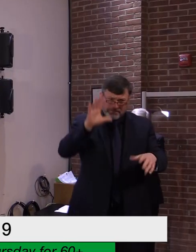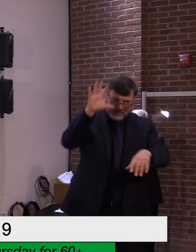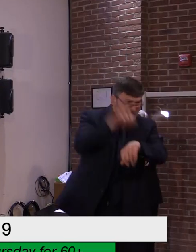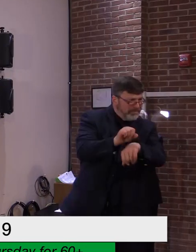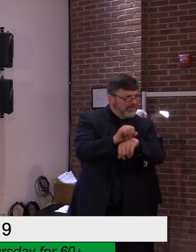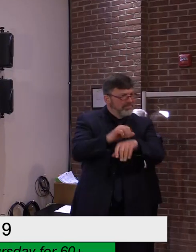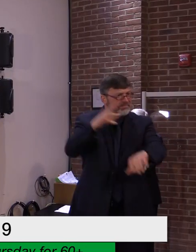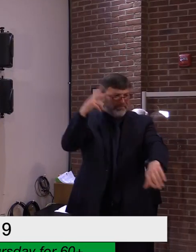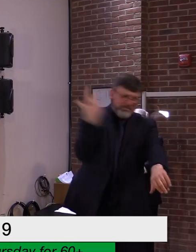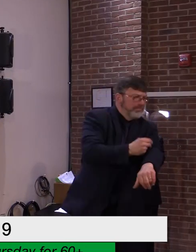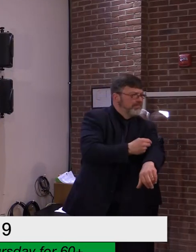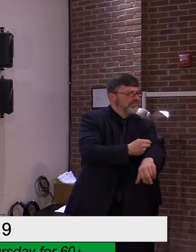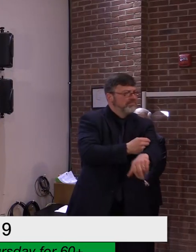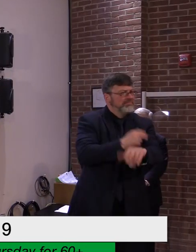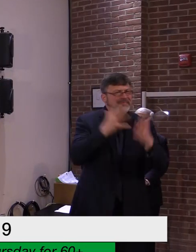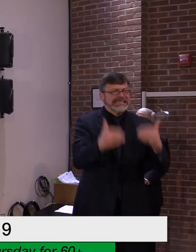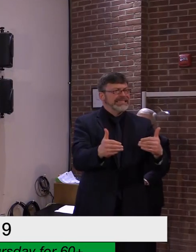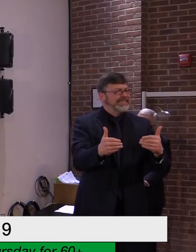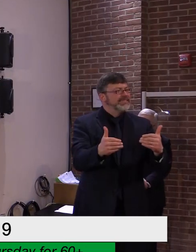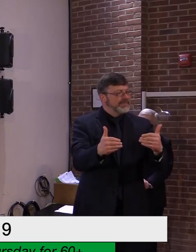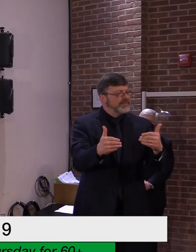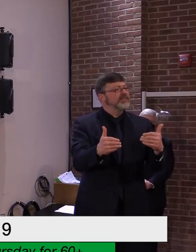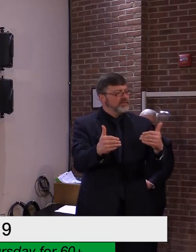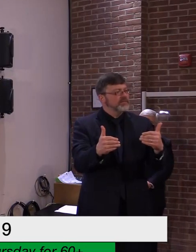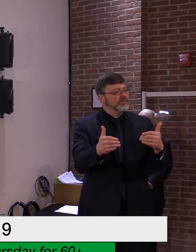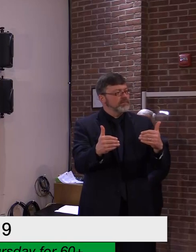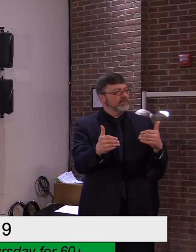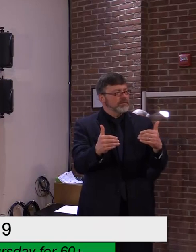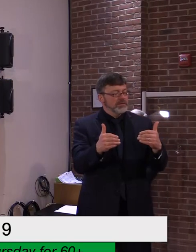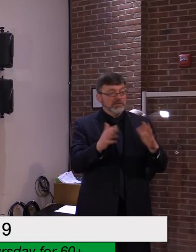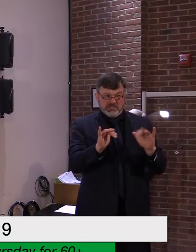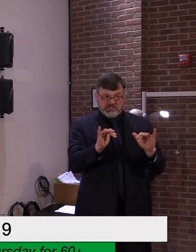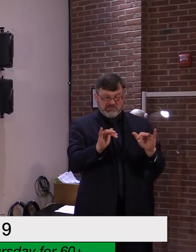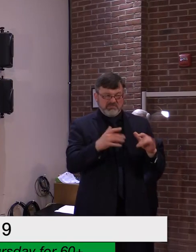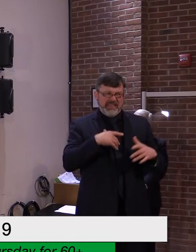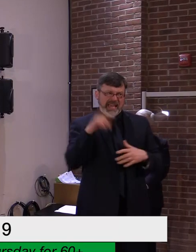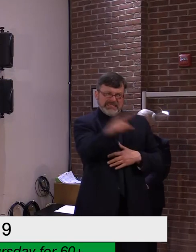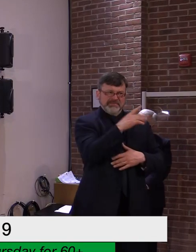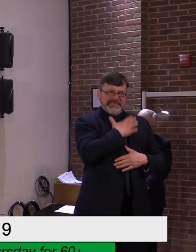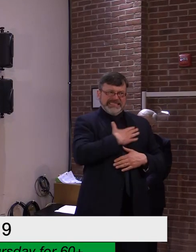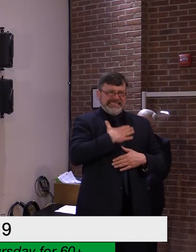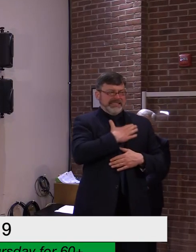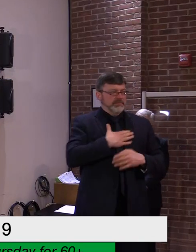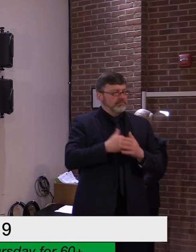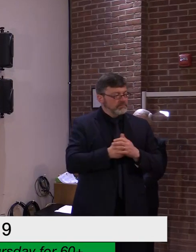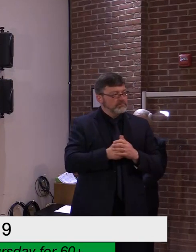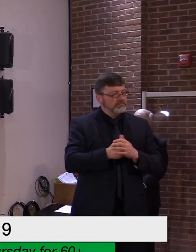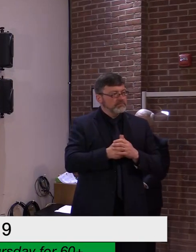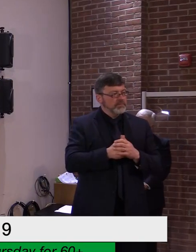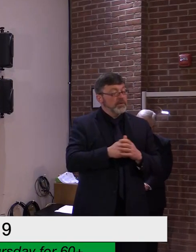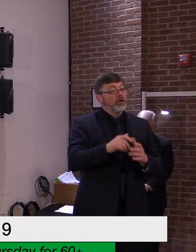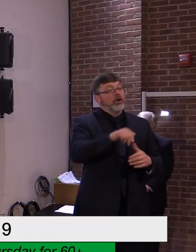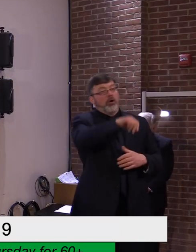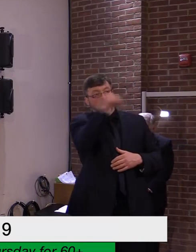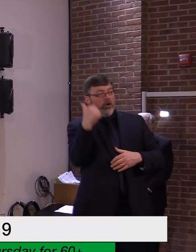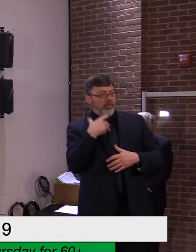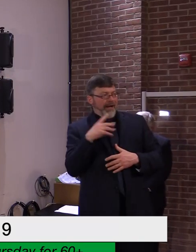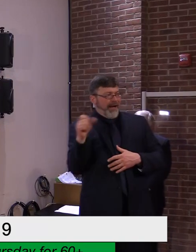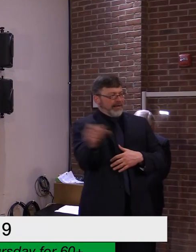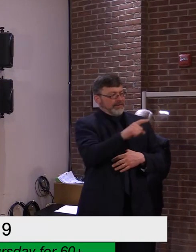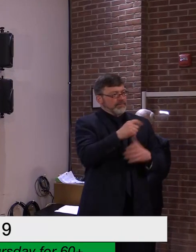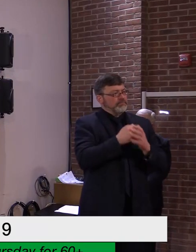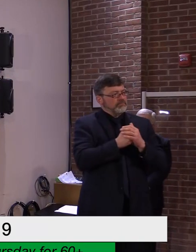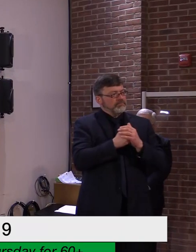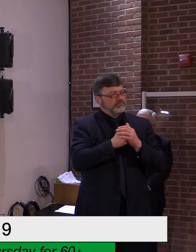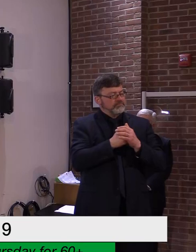Before closing, I want to make one more request. Up until now, a huge part of the emphasis has been on older and